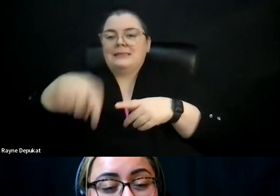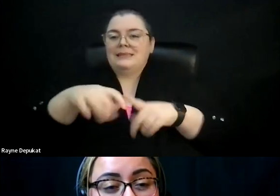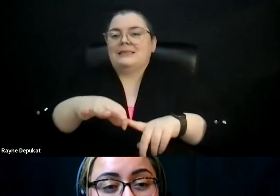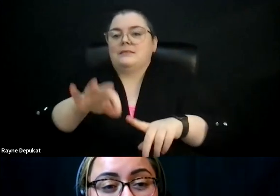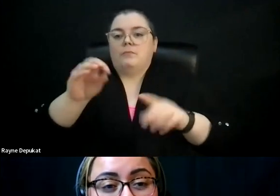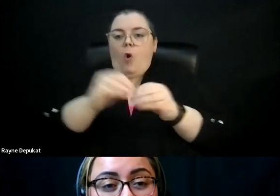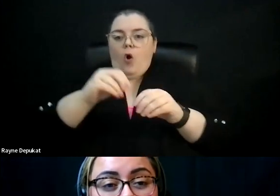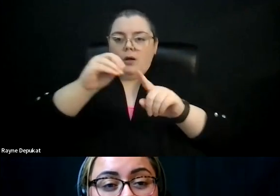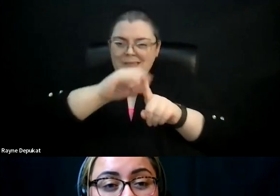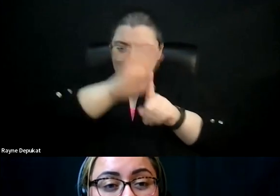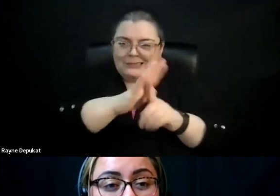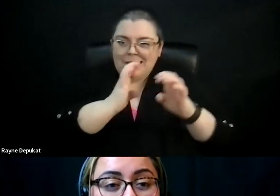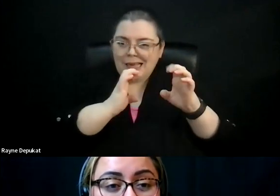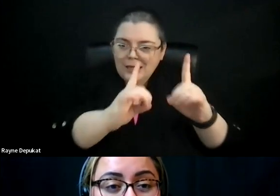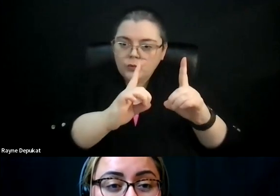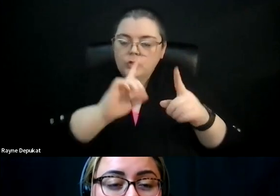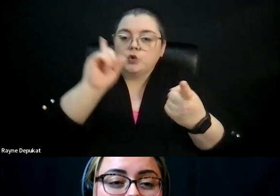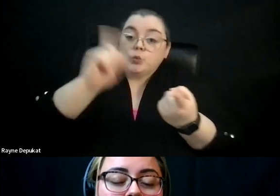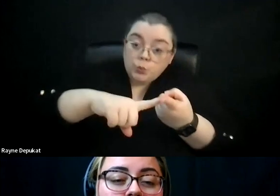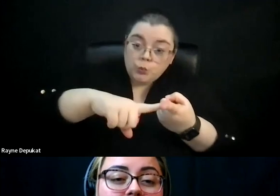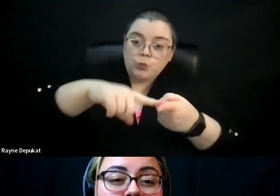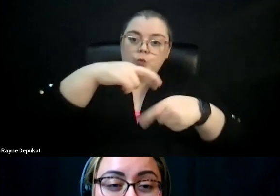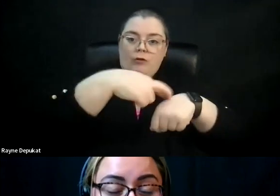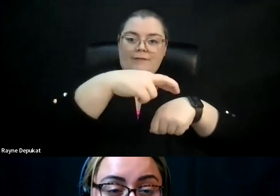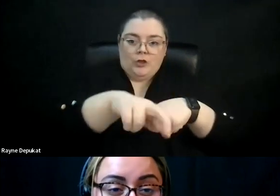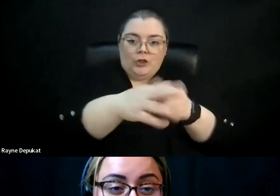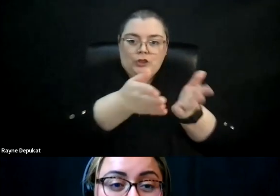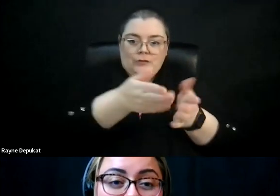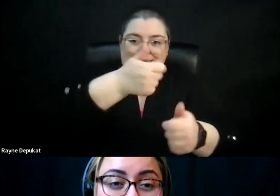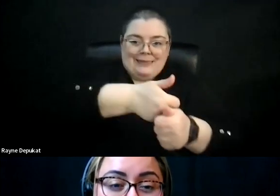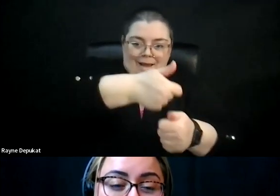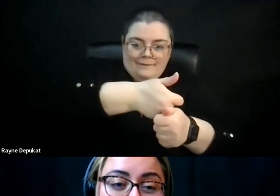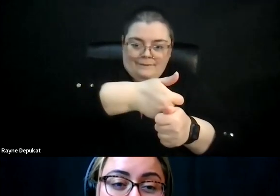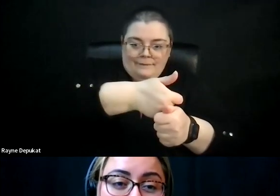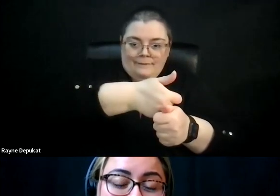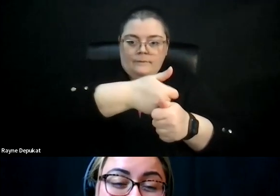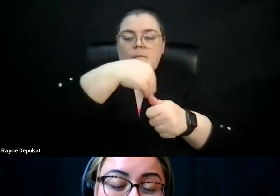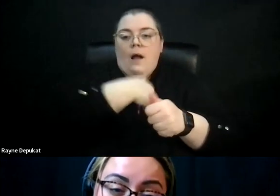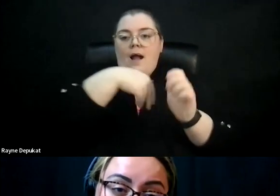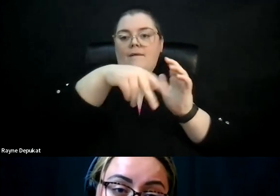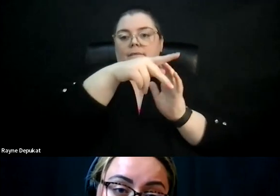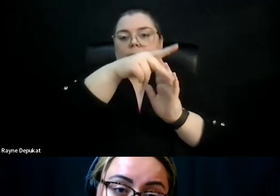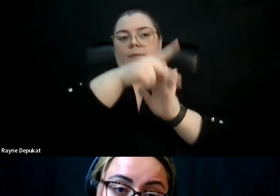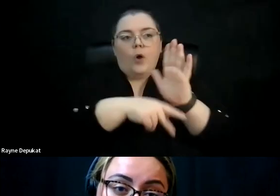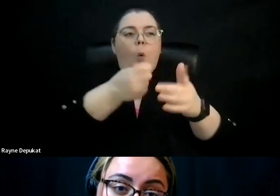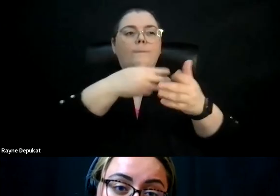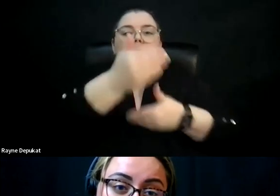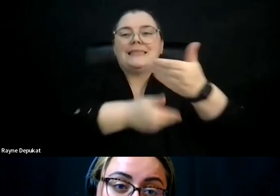those. We just need more education to the referral service itself. To